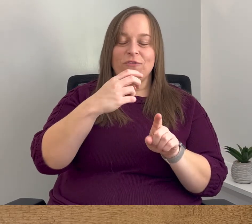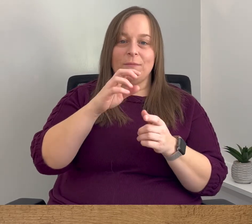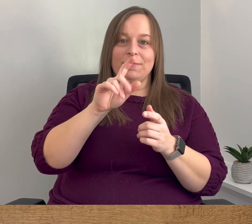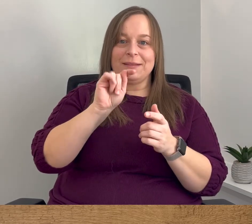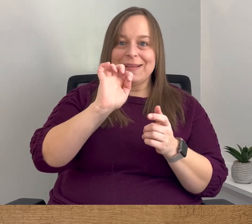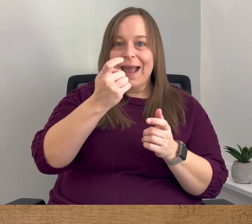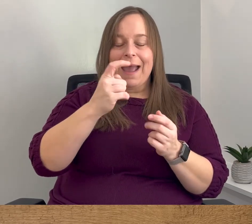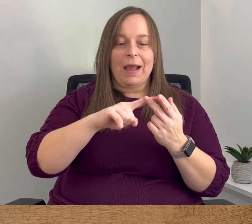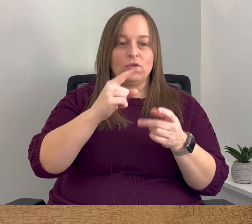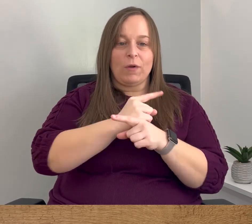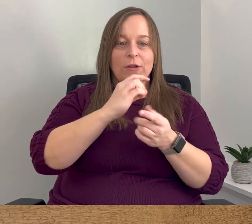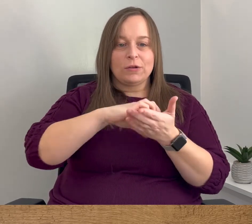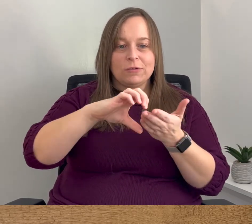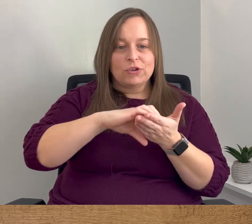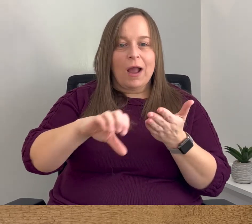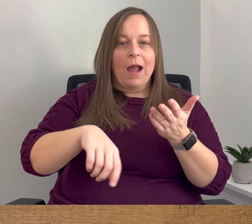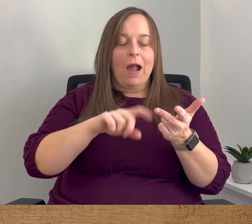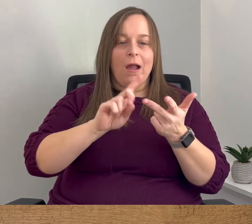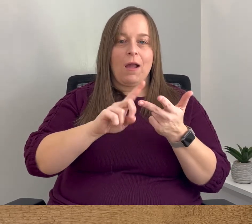many deposits this month with